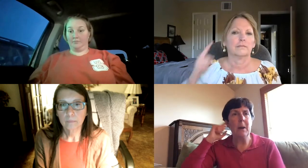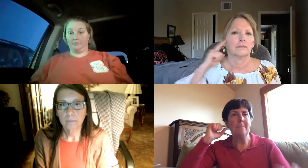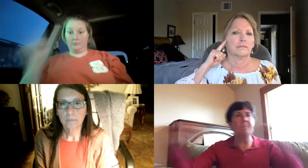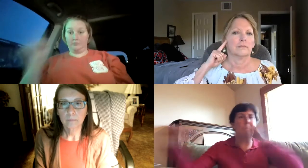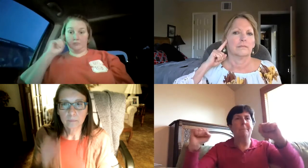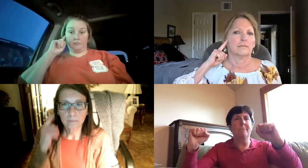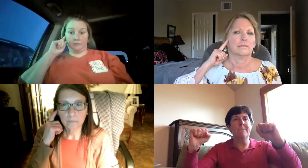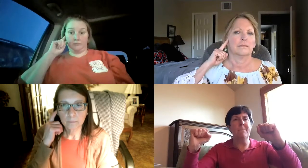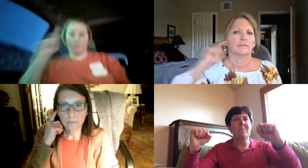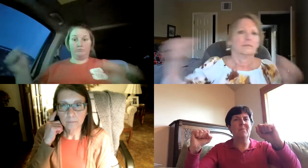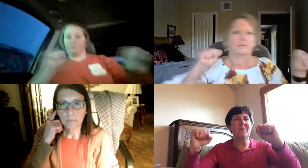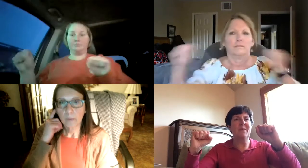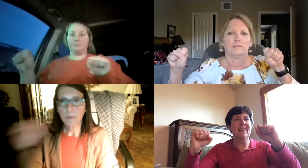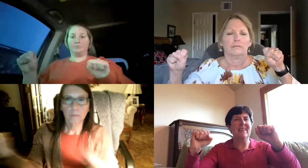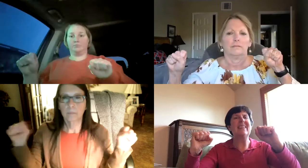sound.